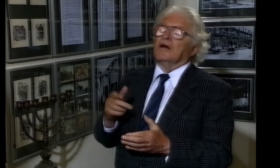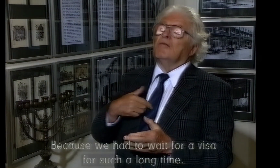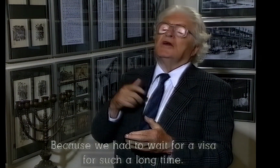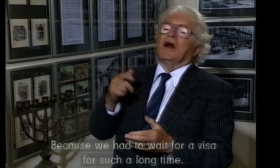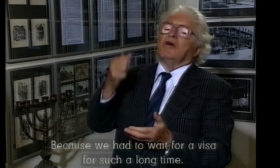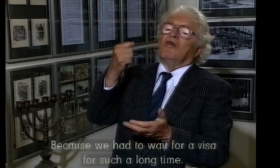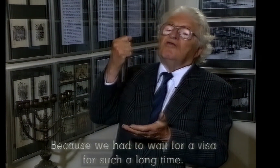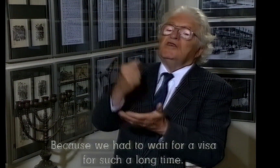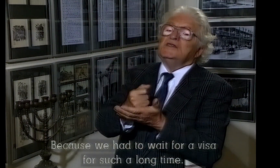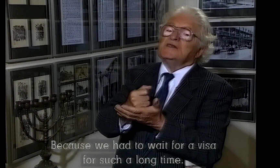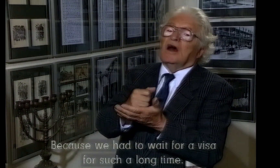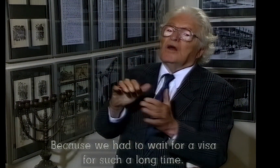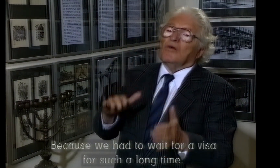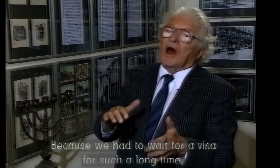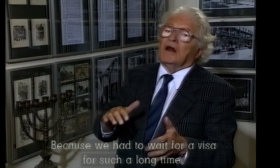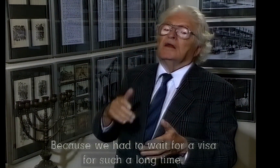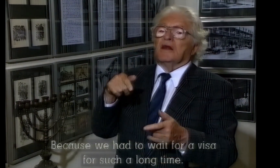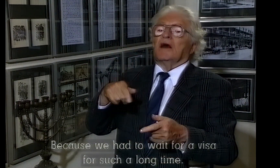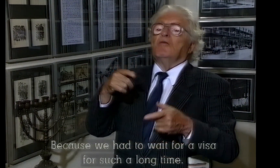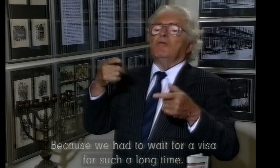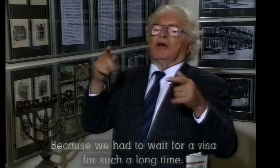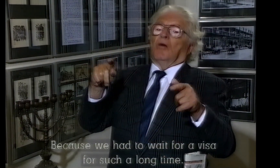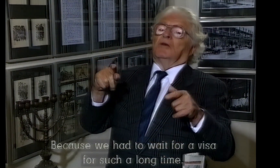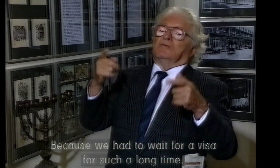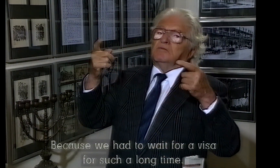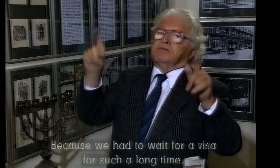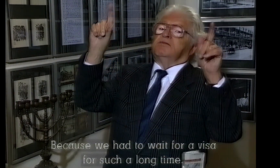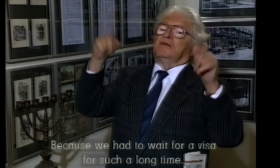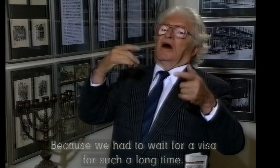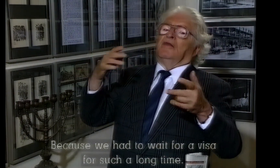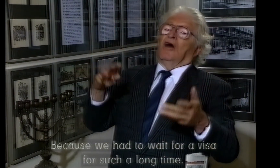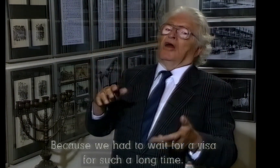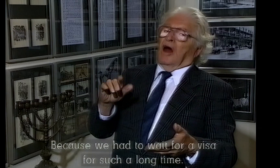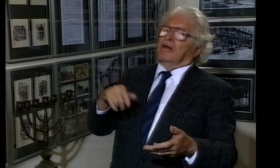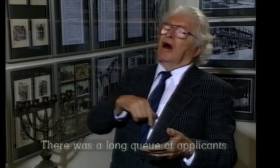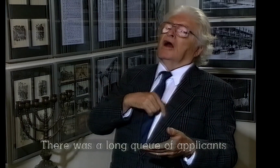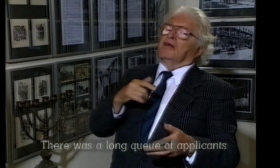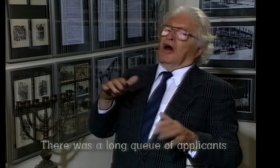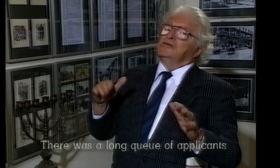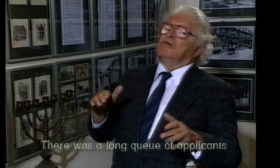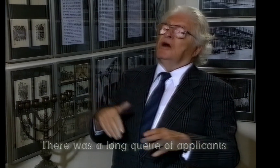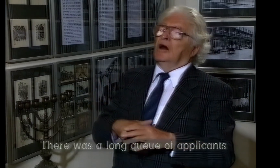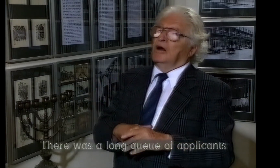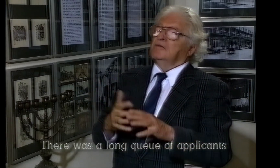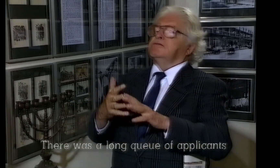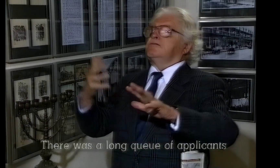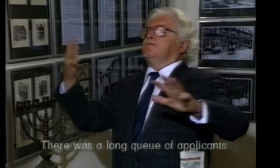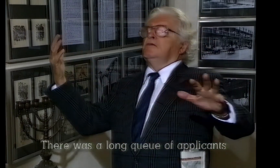Ah, well, because we had to wait for a visa for such a long time until we finally got it. There was a long queue of applicants,